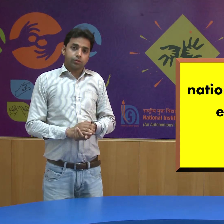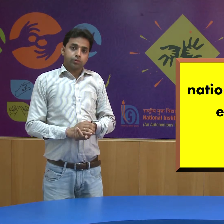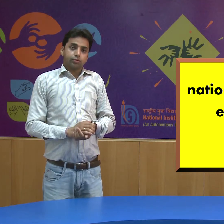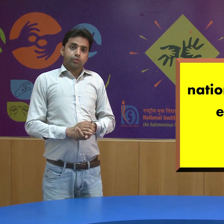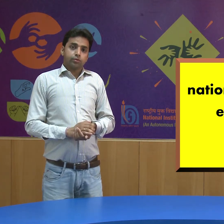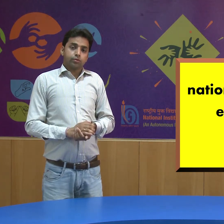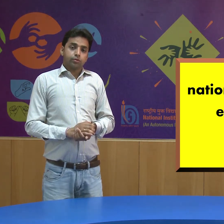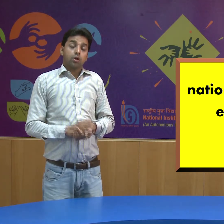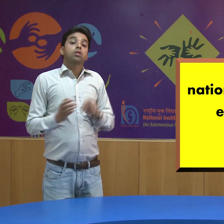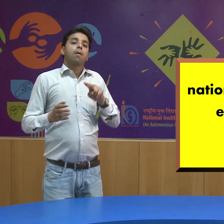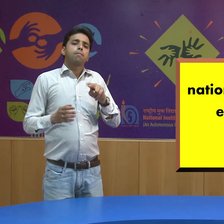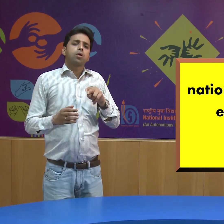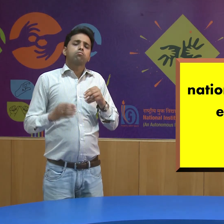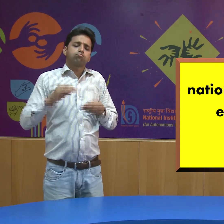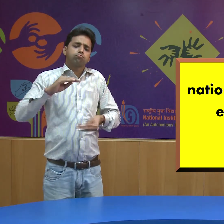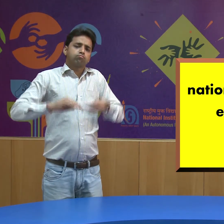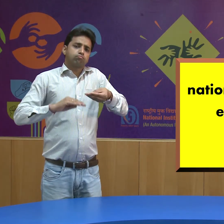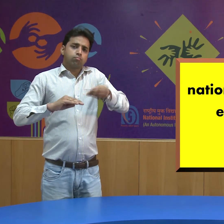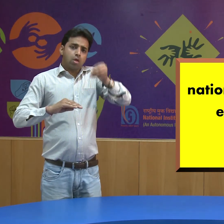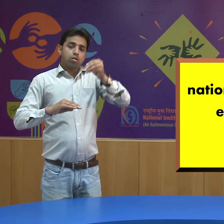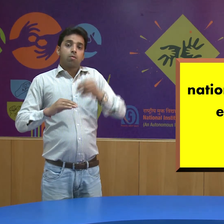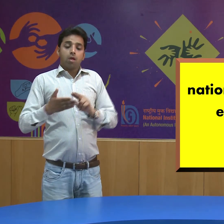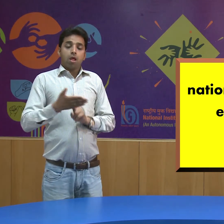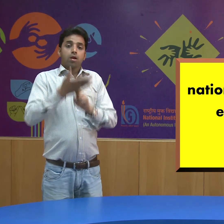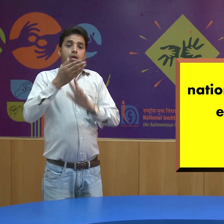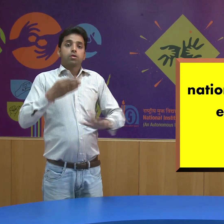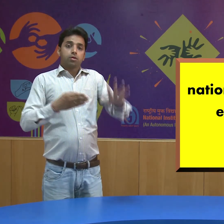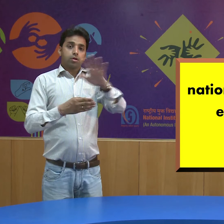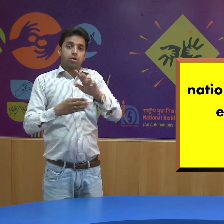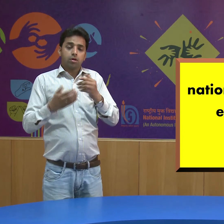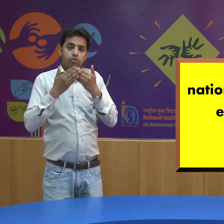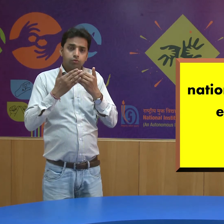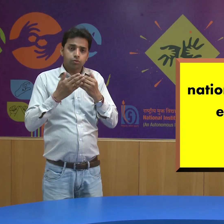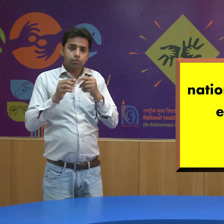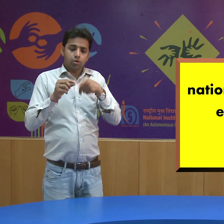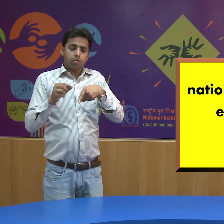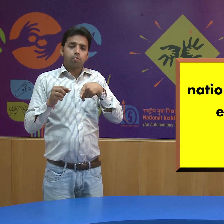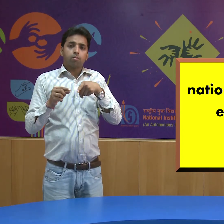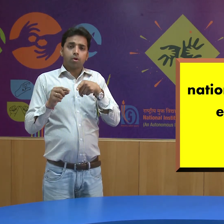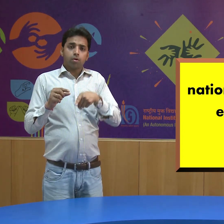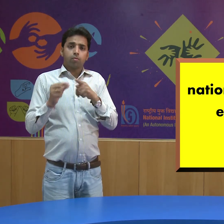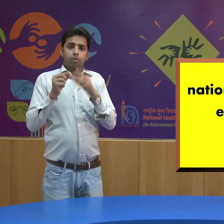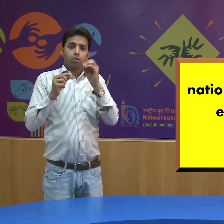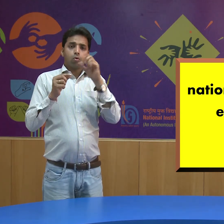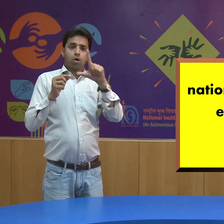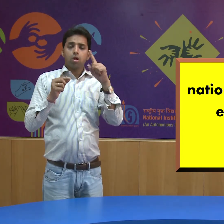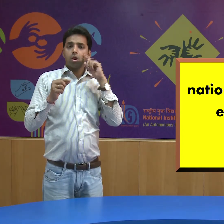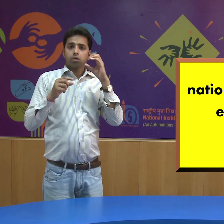The main achievement of the national education policy has been the beginning of the National